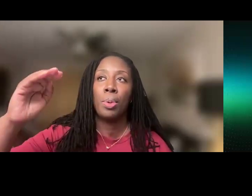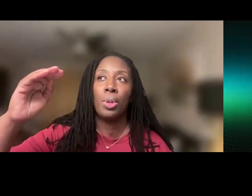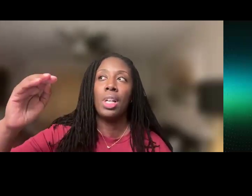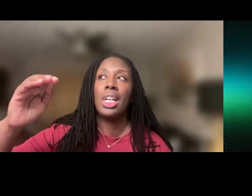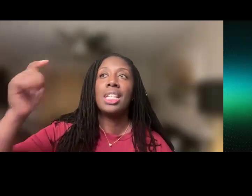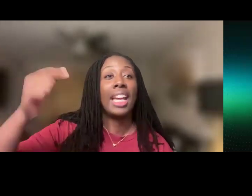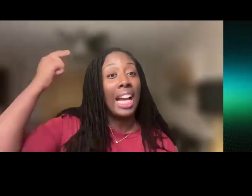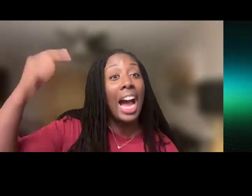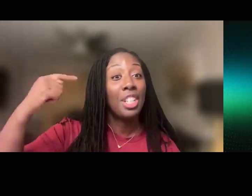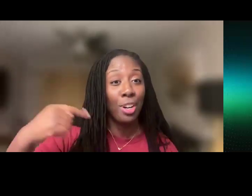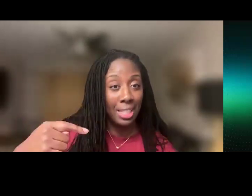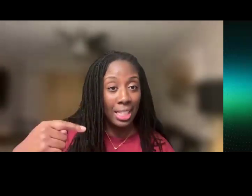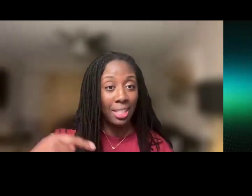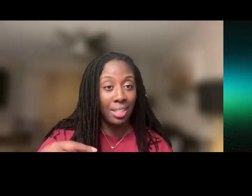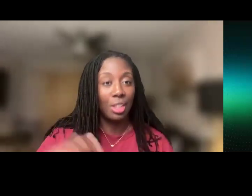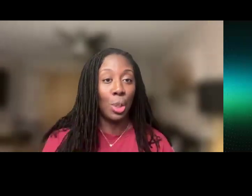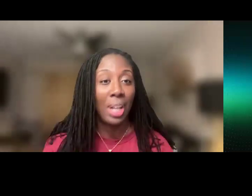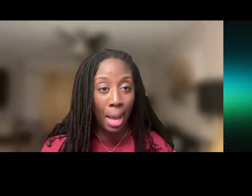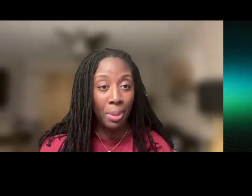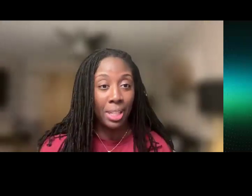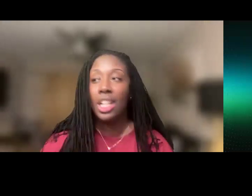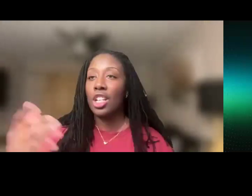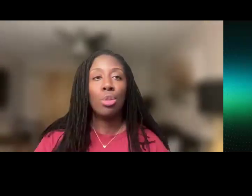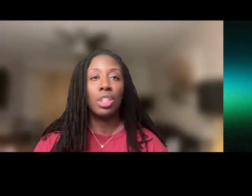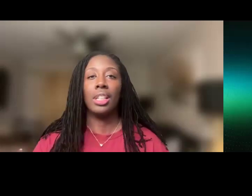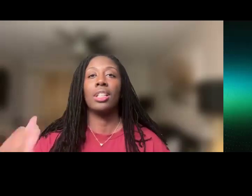but people saying, I tried this. Look